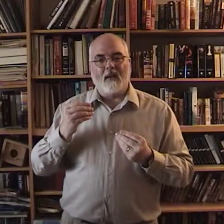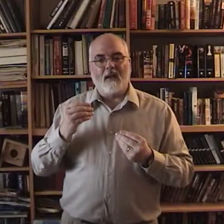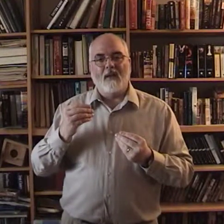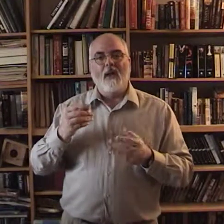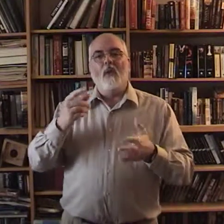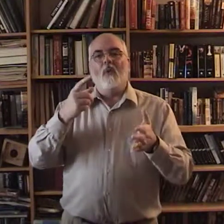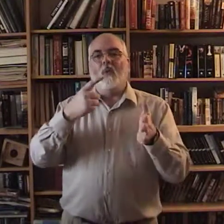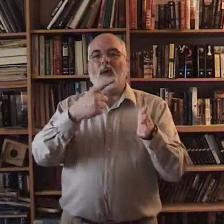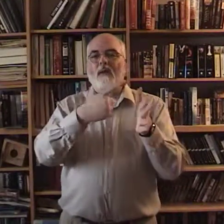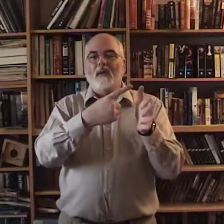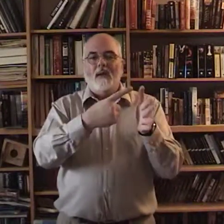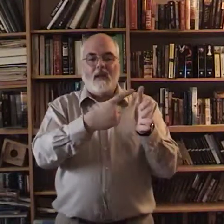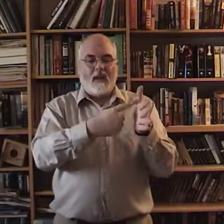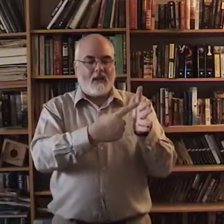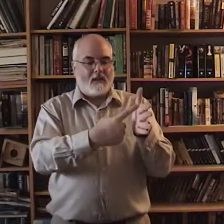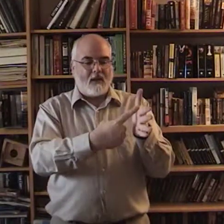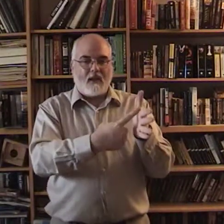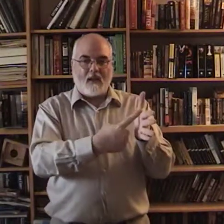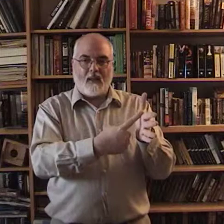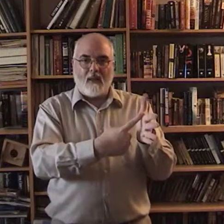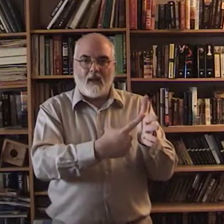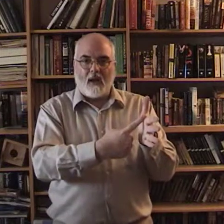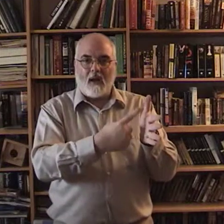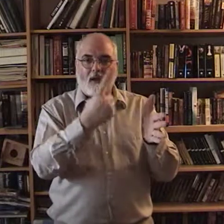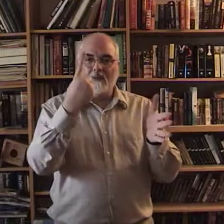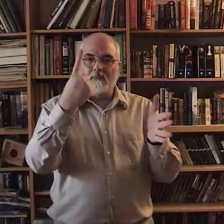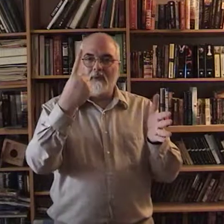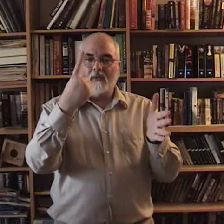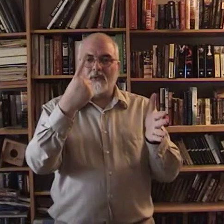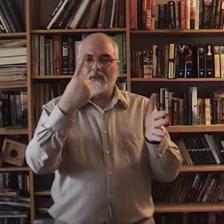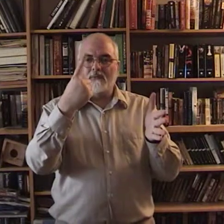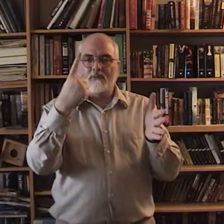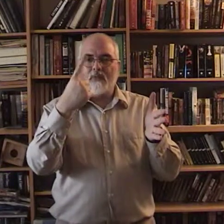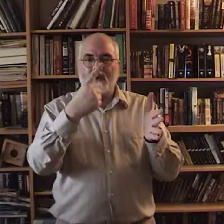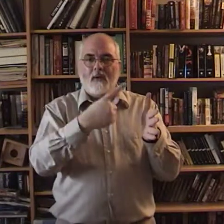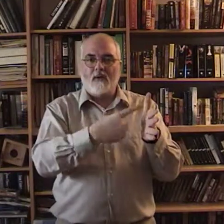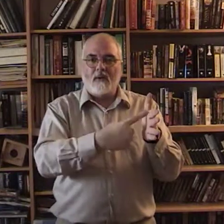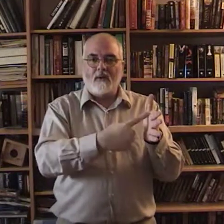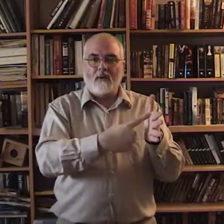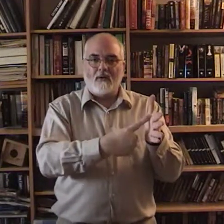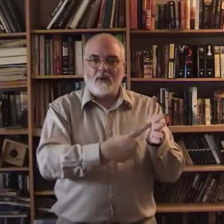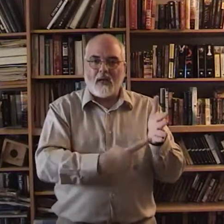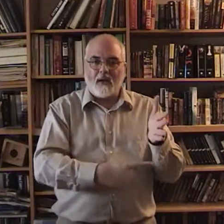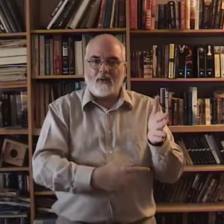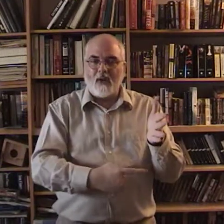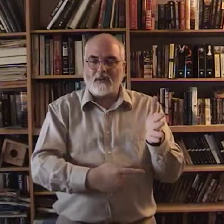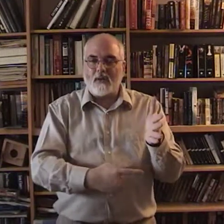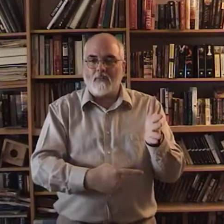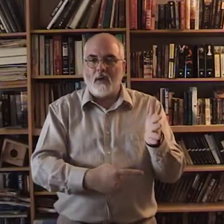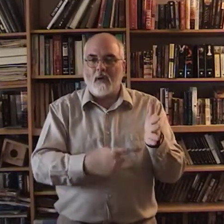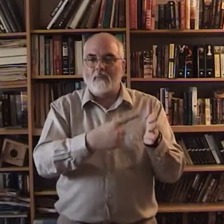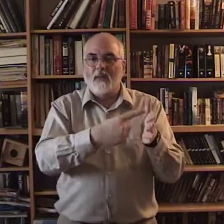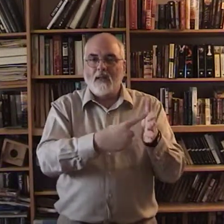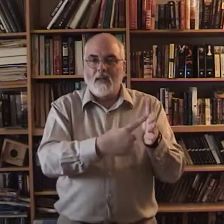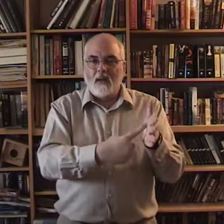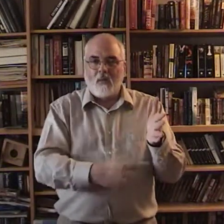okay? What? Is the a finger just kind of crossing your palm.